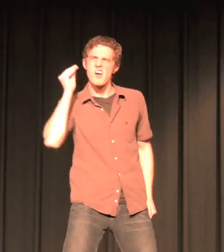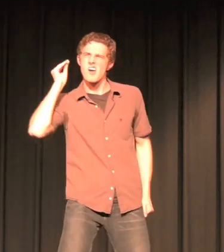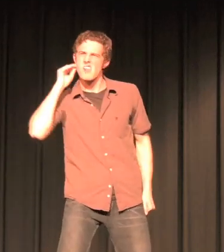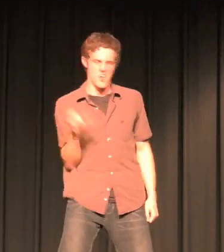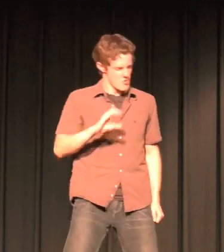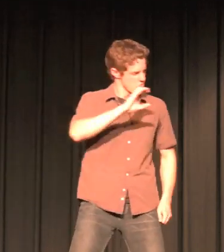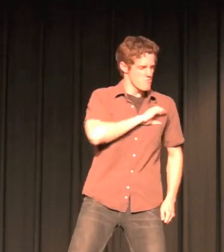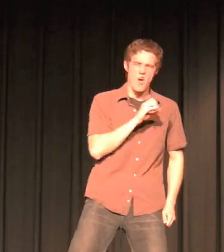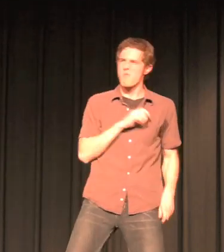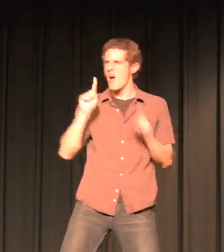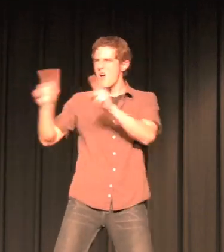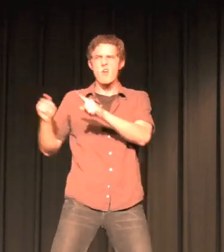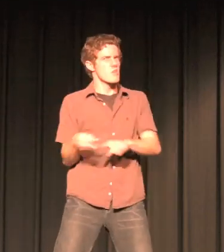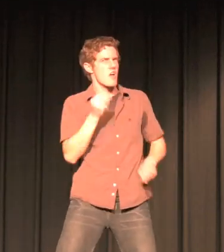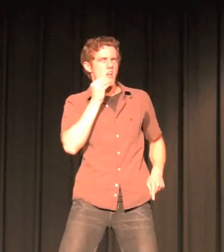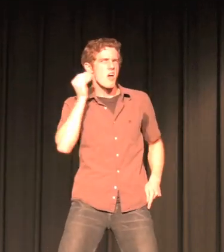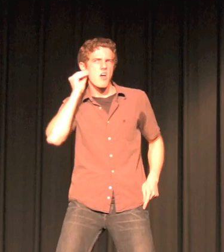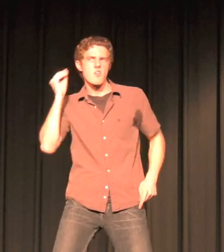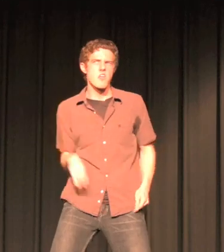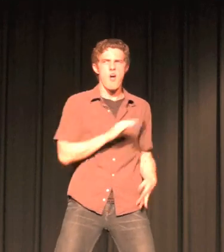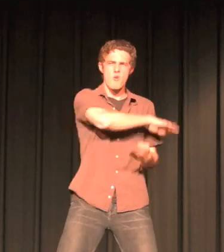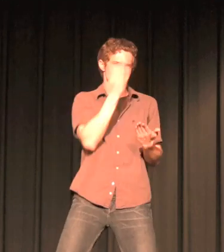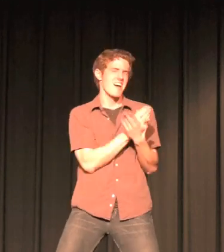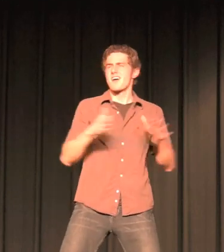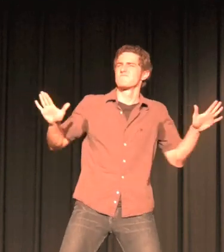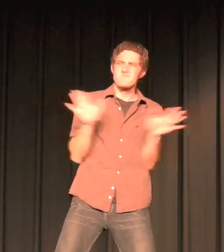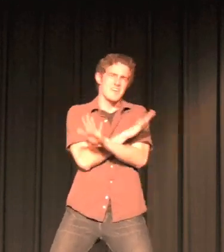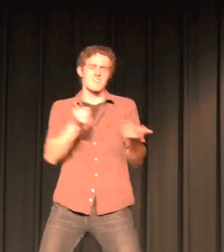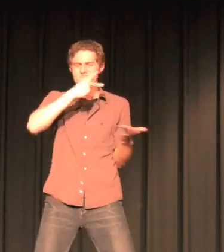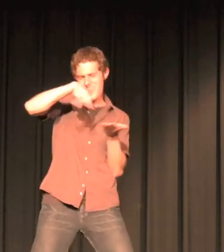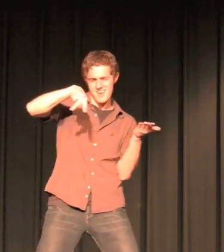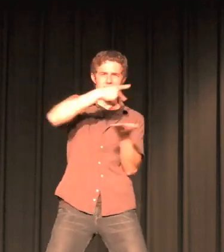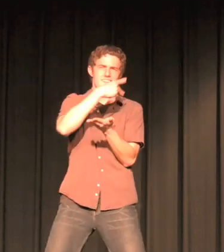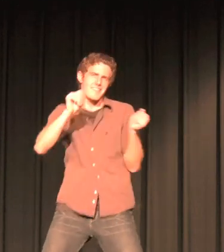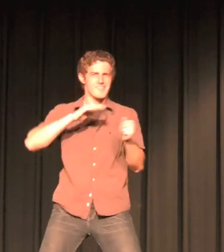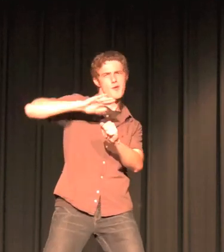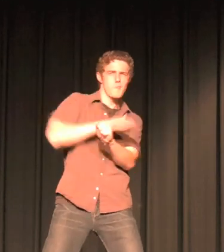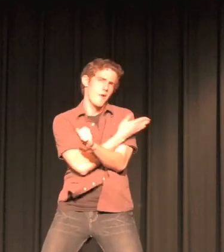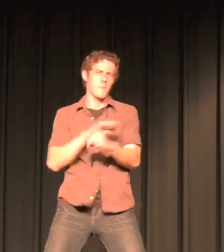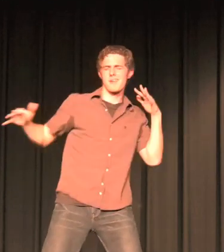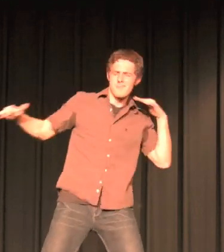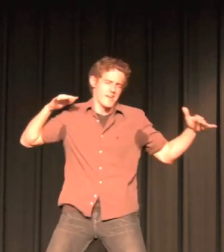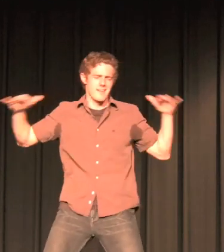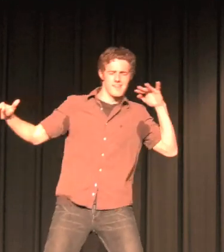down, down. Ho-ho, shut us down. Don't stop, make it pop.